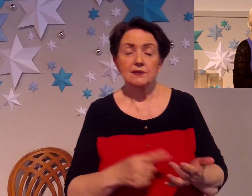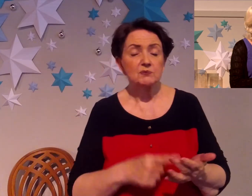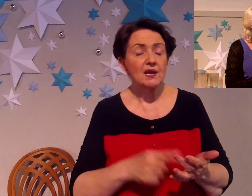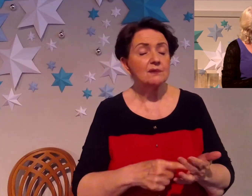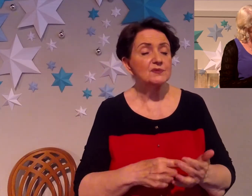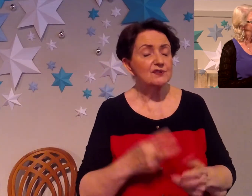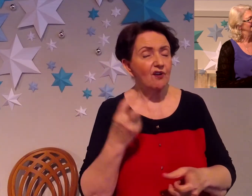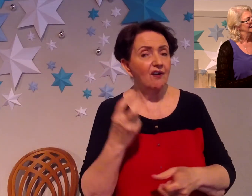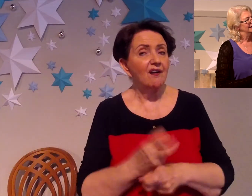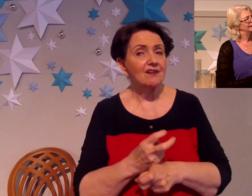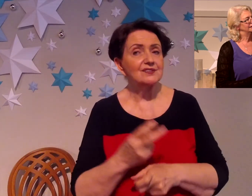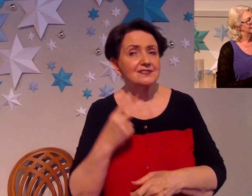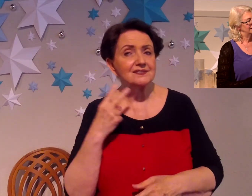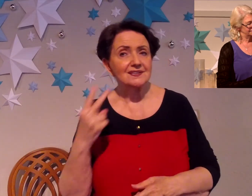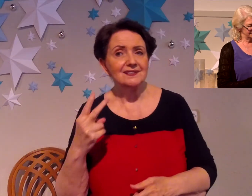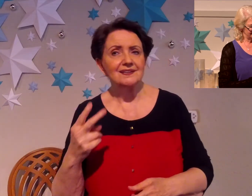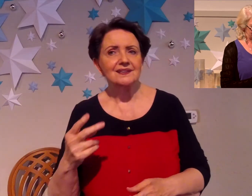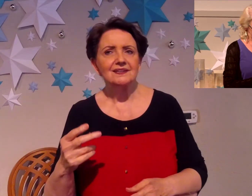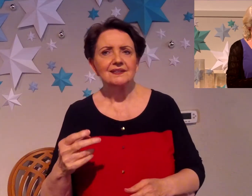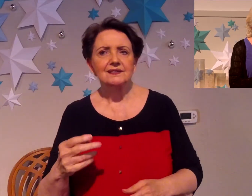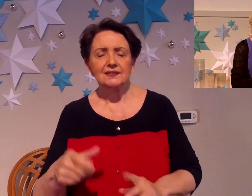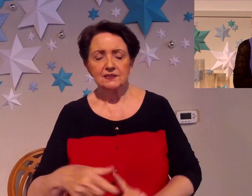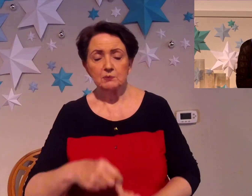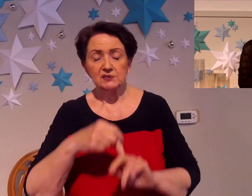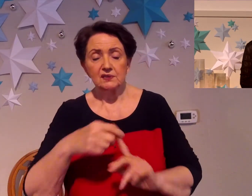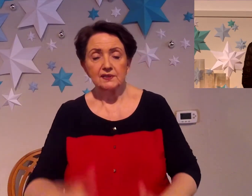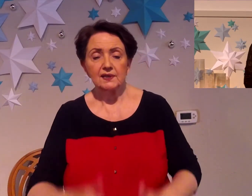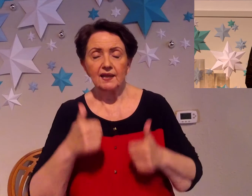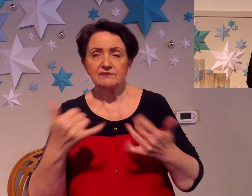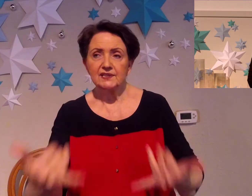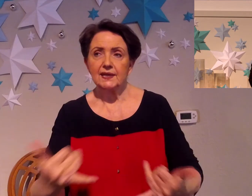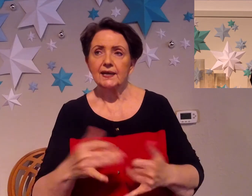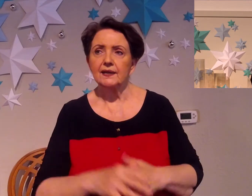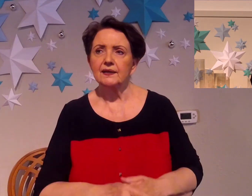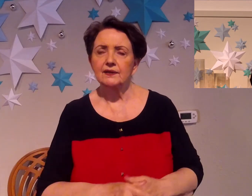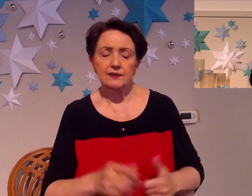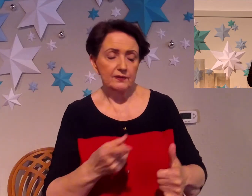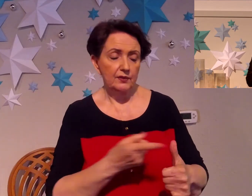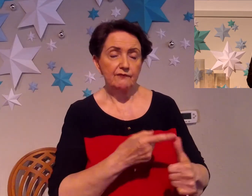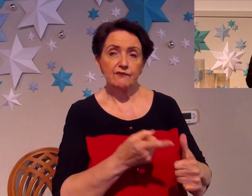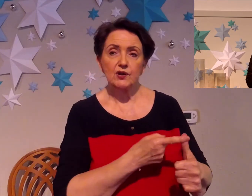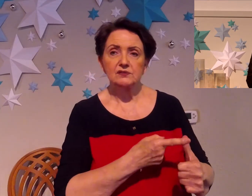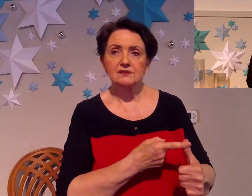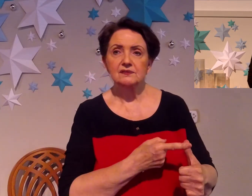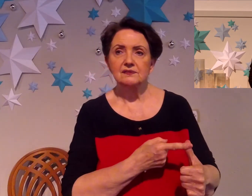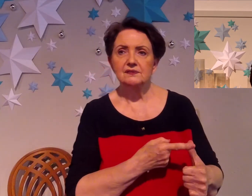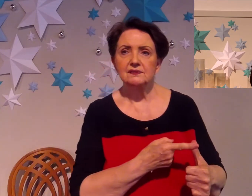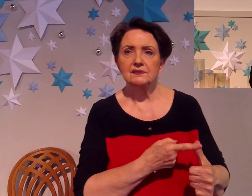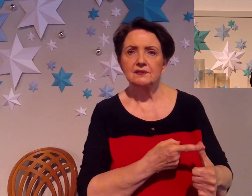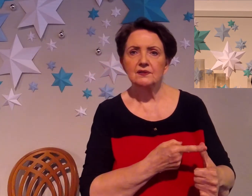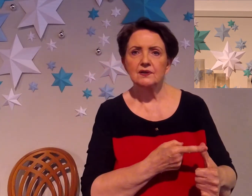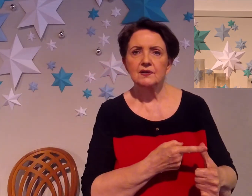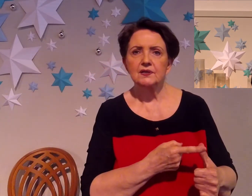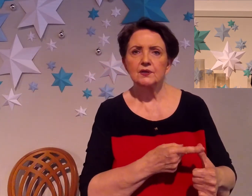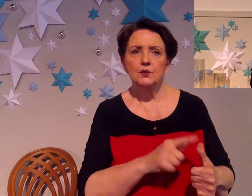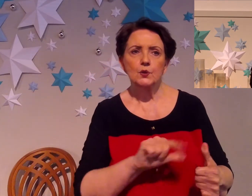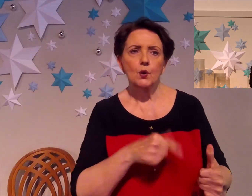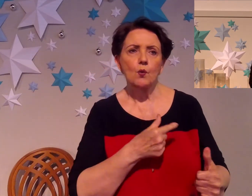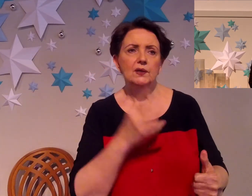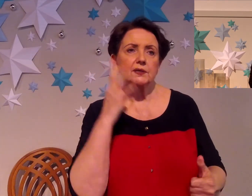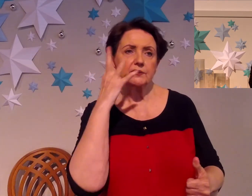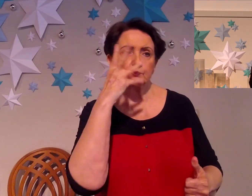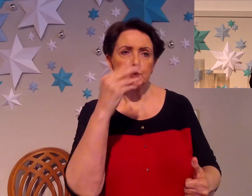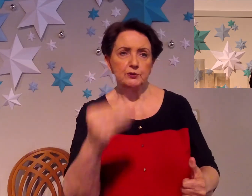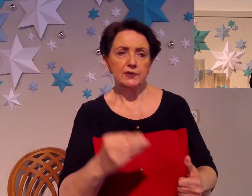us, especially in life today. The first one is the quality of